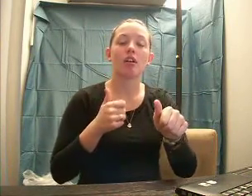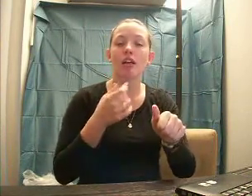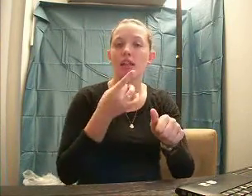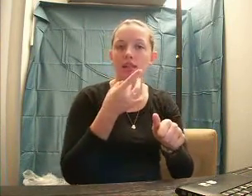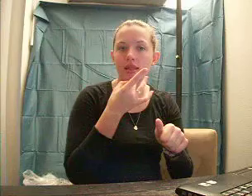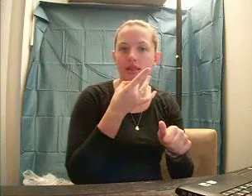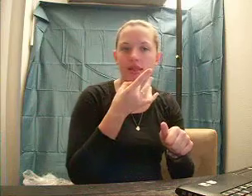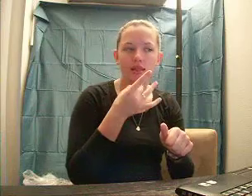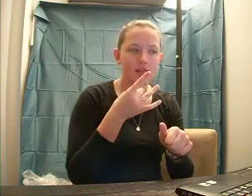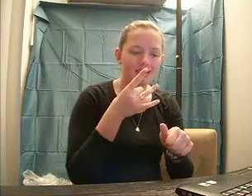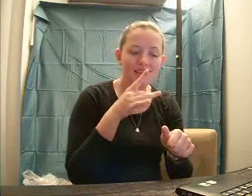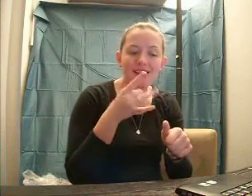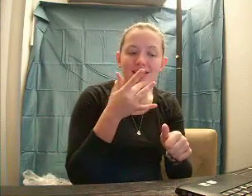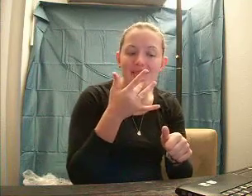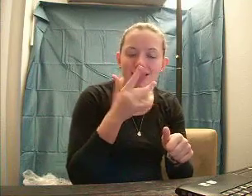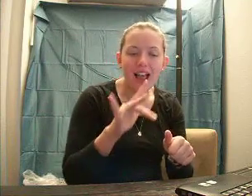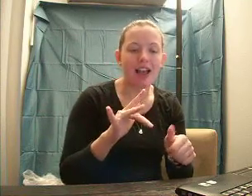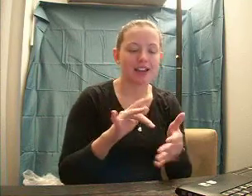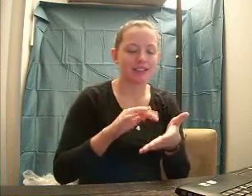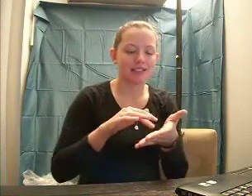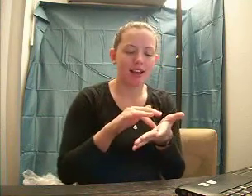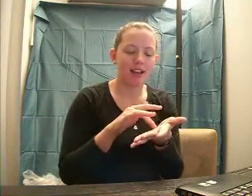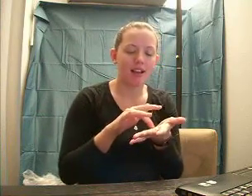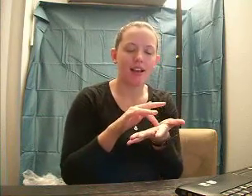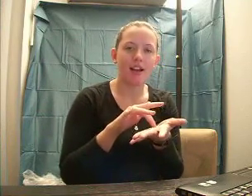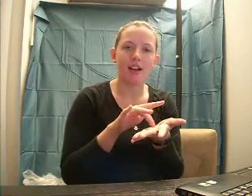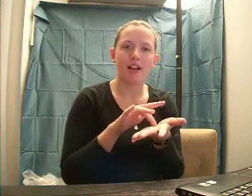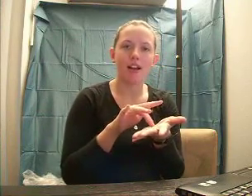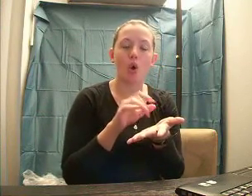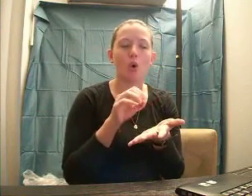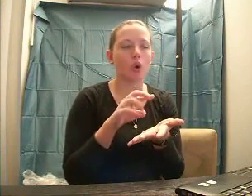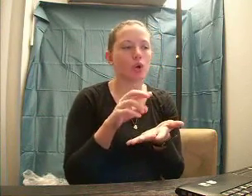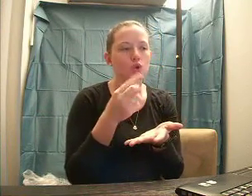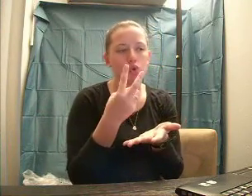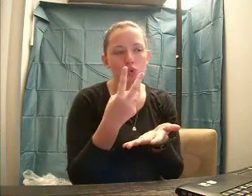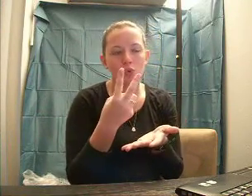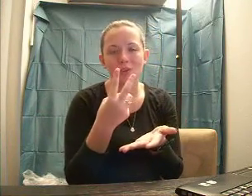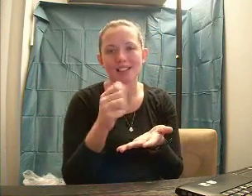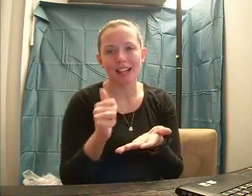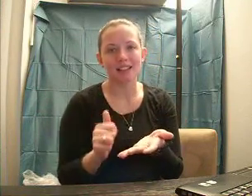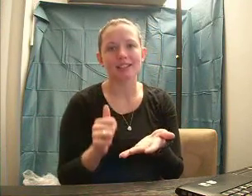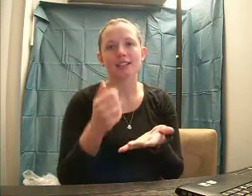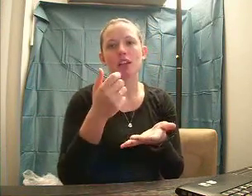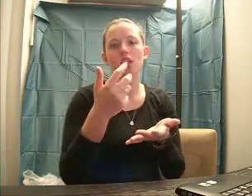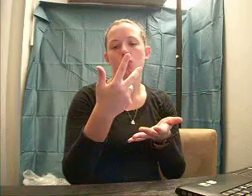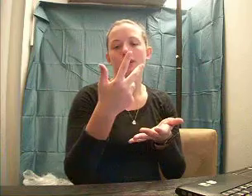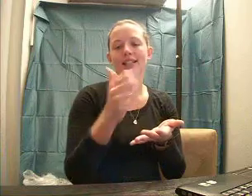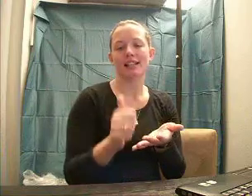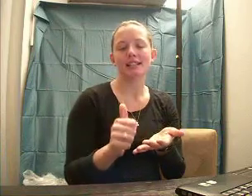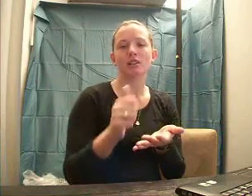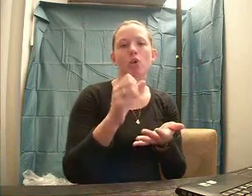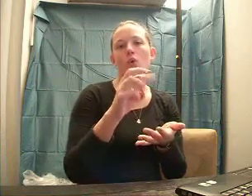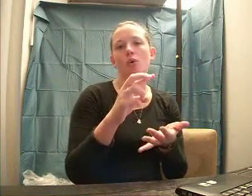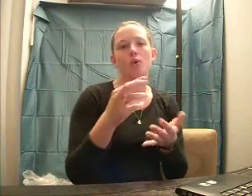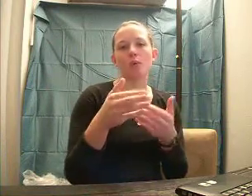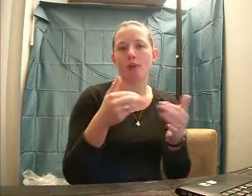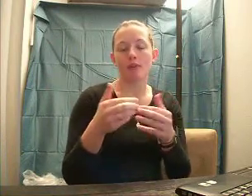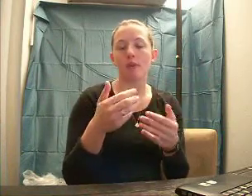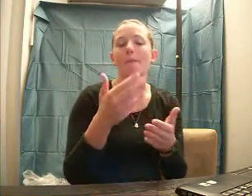tickling your palm, or with a time delay of a tenth, 2/10, or 3/10 of a second. So the important point here is the